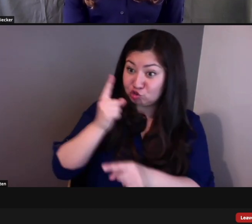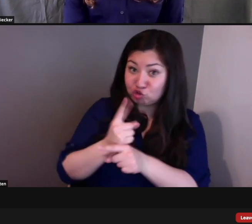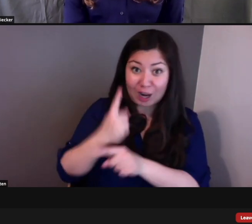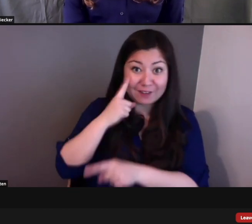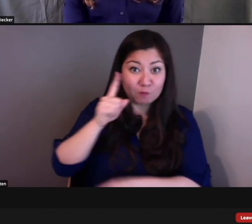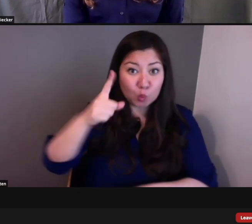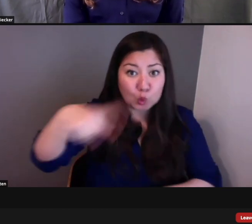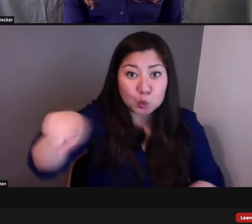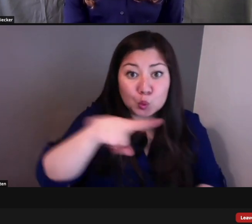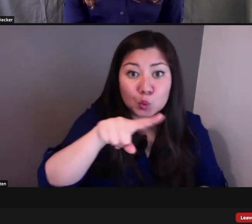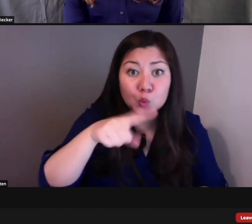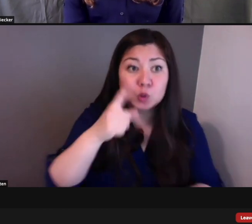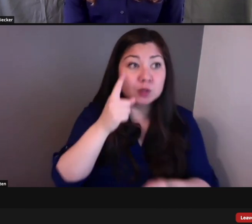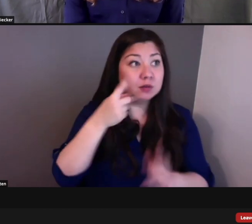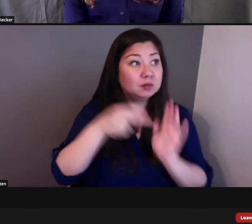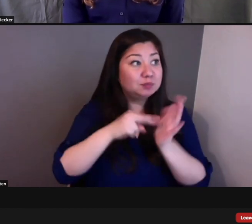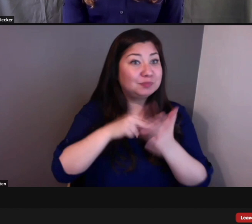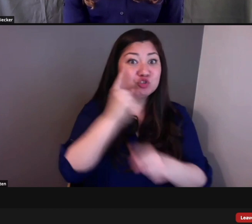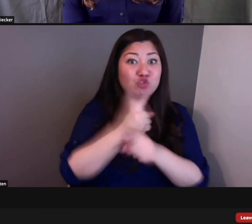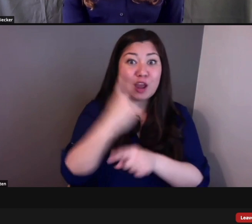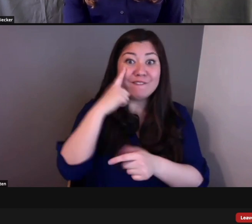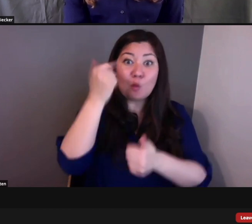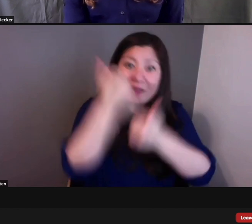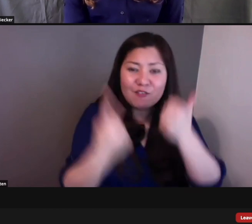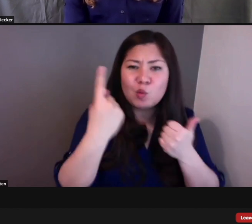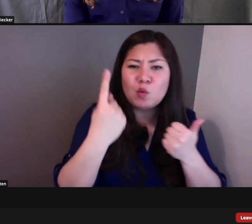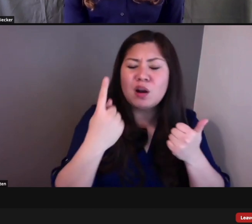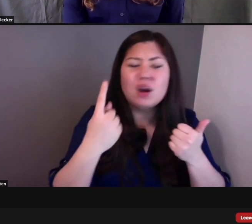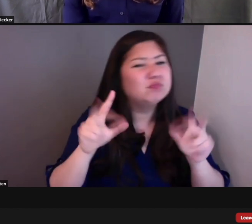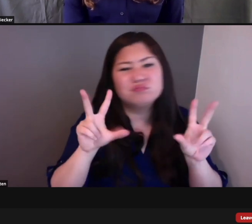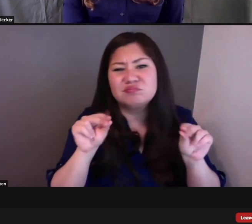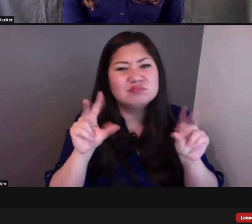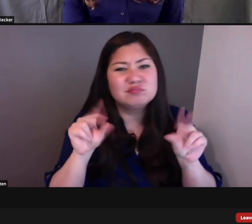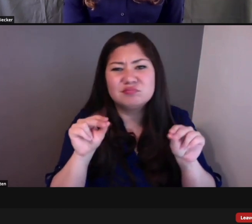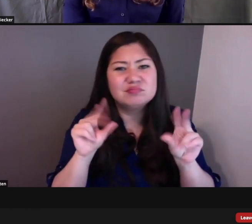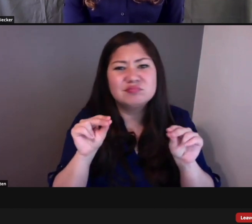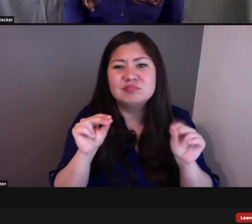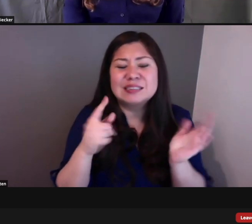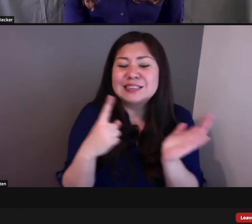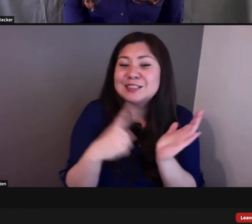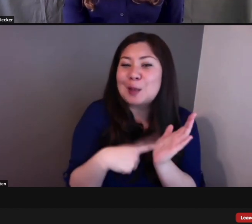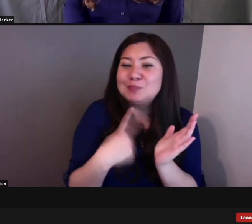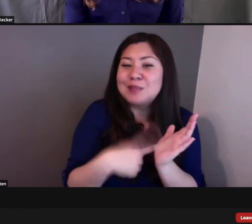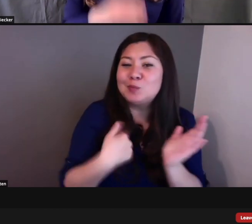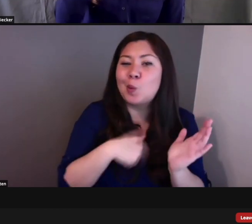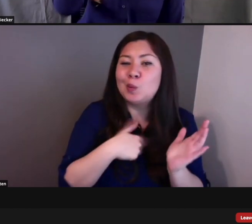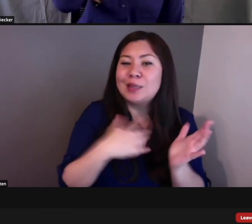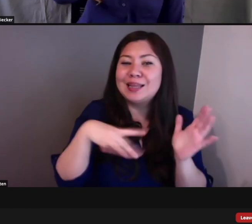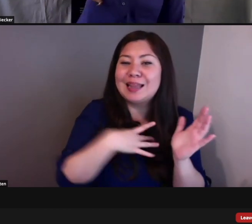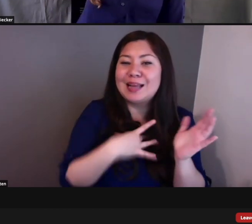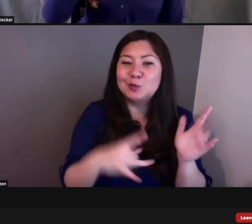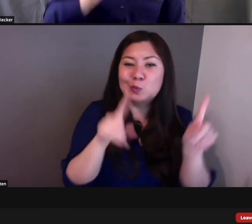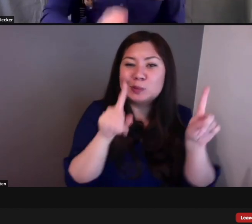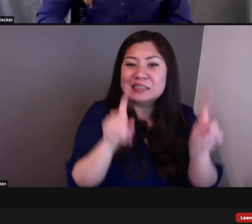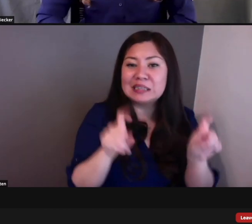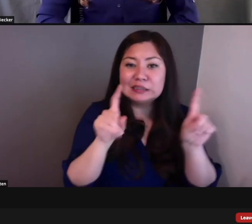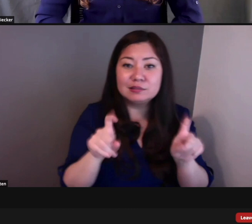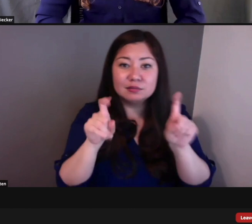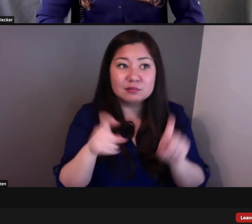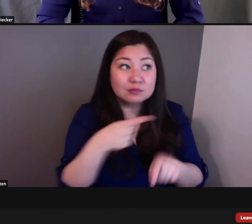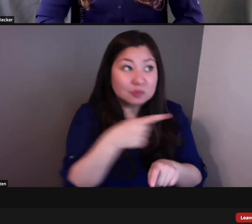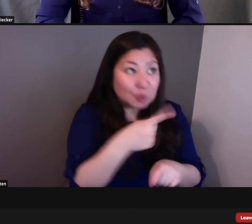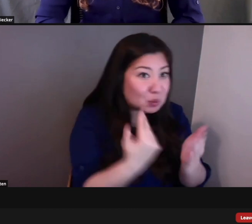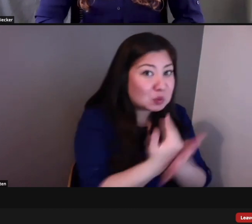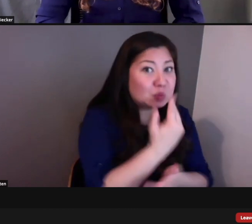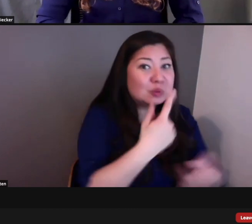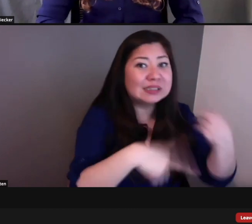We've done the research ourselves. We've dove into it and looked at PhD programs we've experienced where fingerspelling, we had